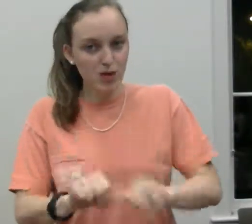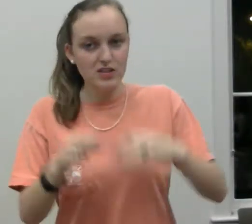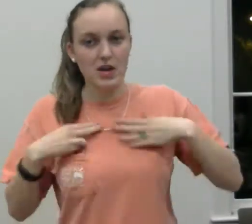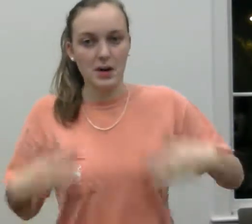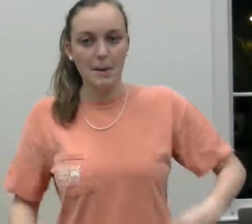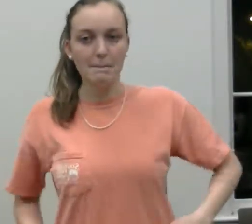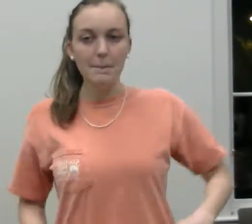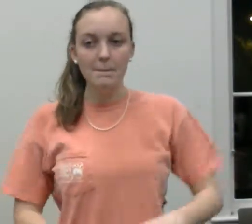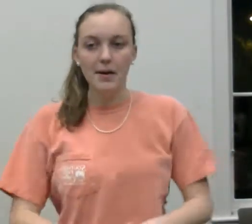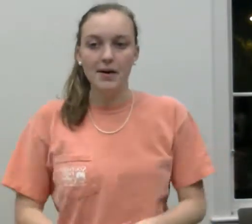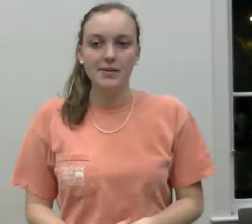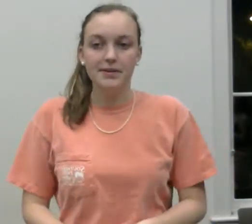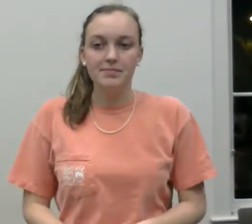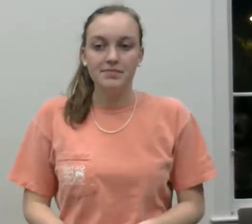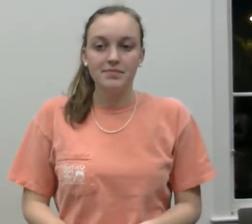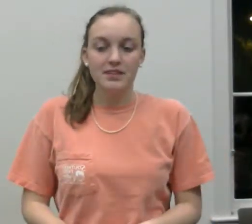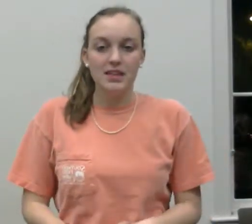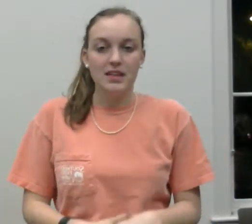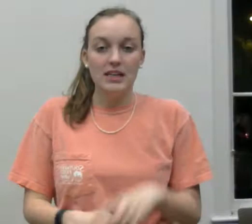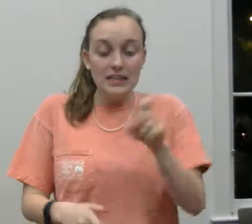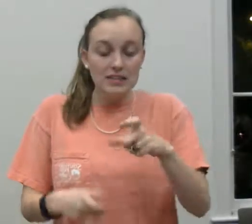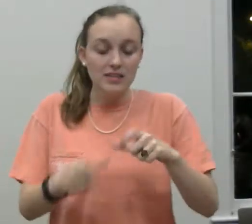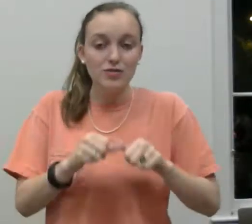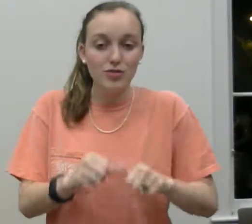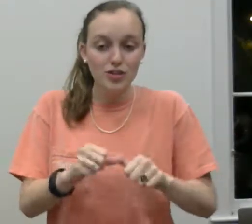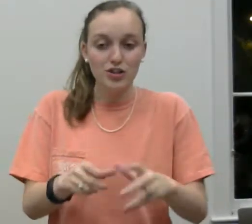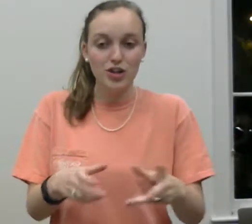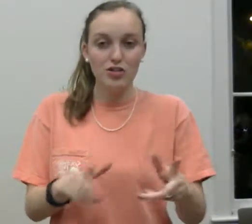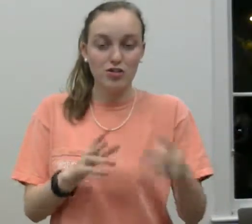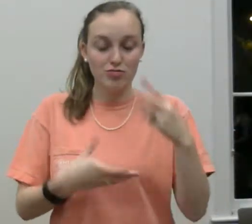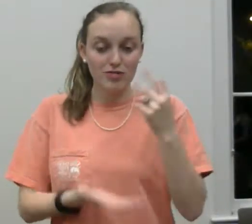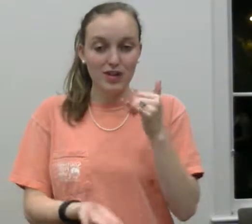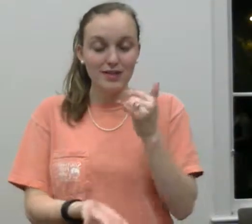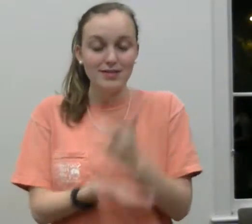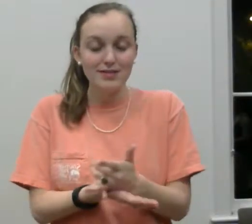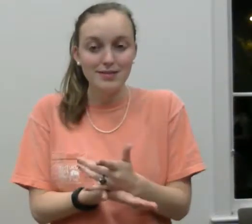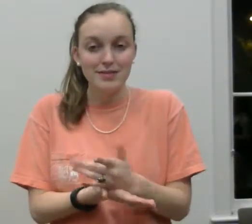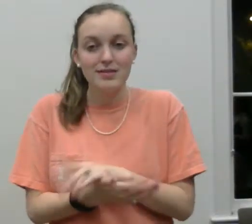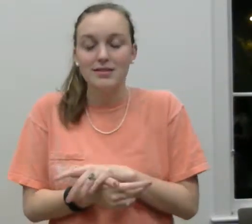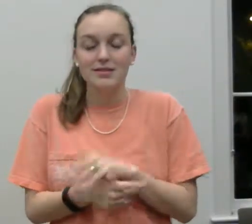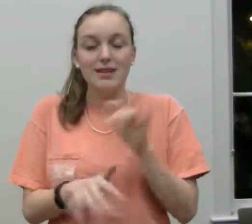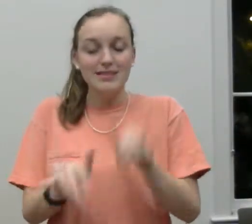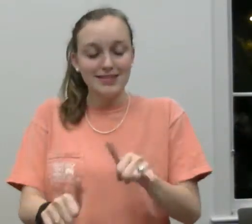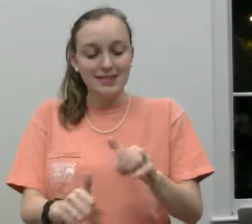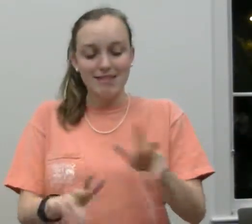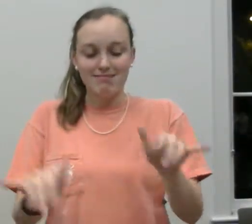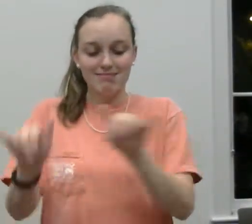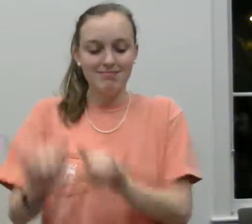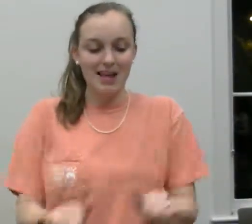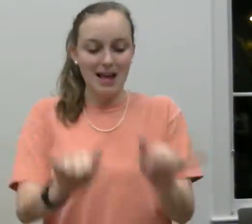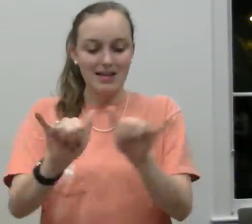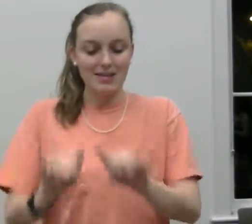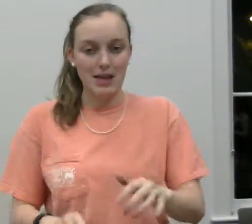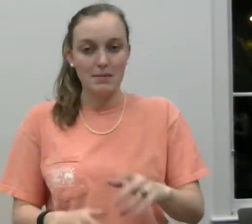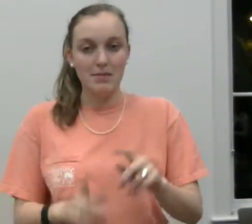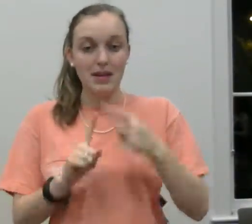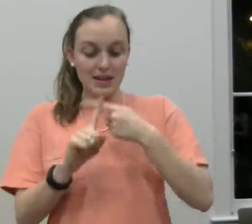itself, needs to maintain specific characteristics. Homeostasis is very important. Your body temperature is 98.6 degrees